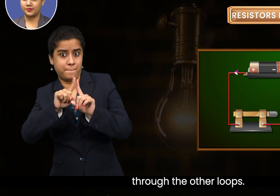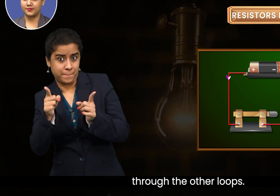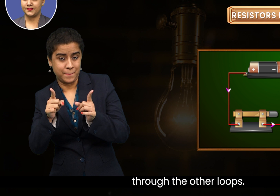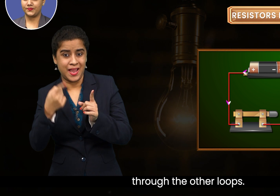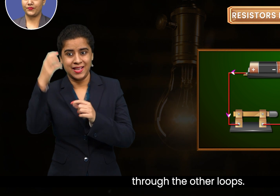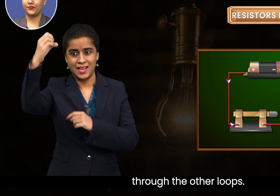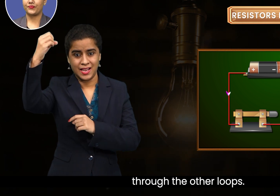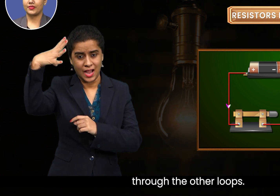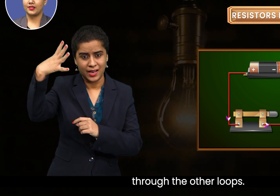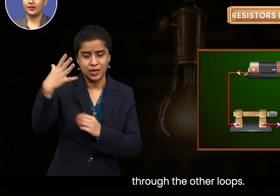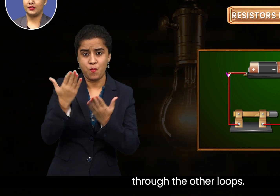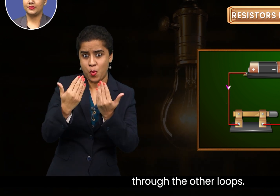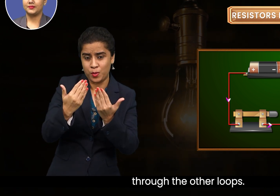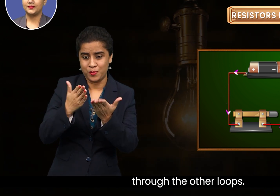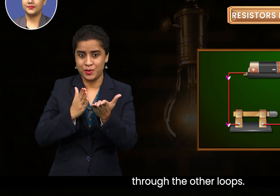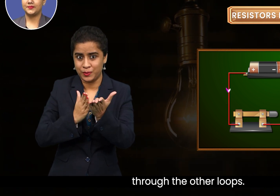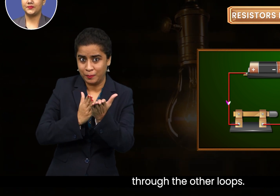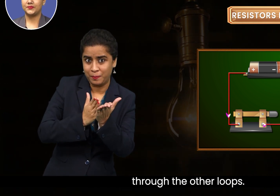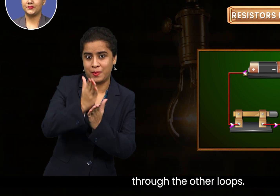loops.